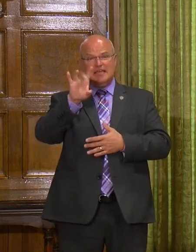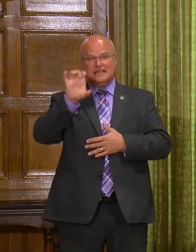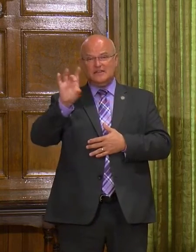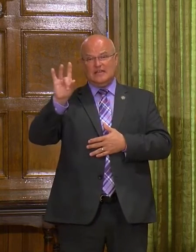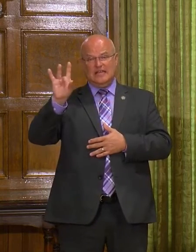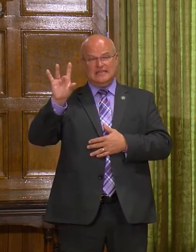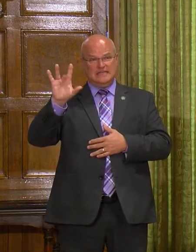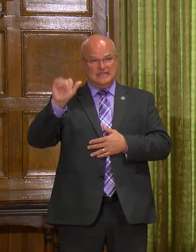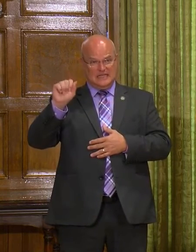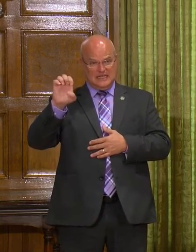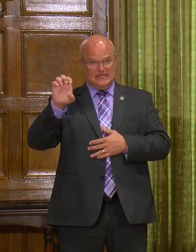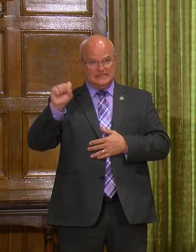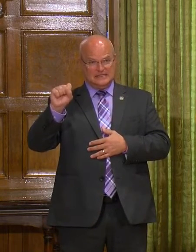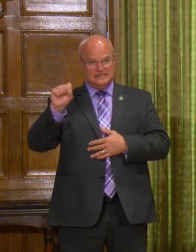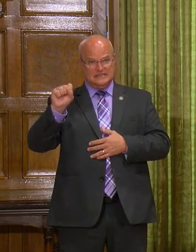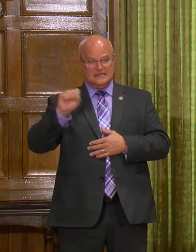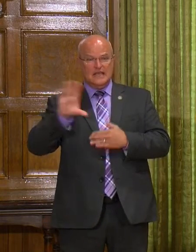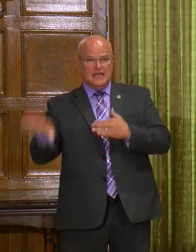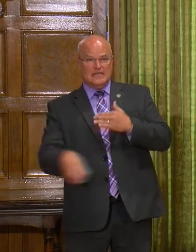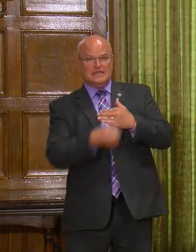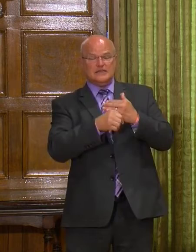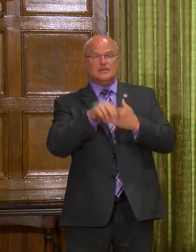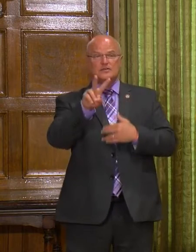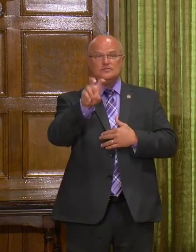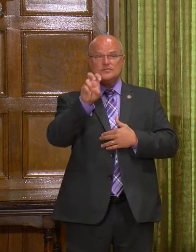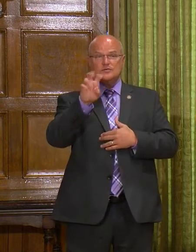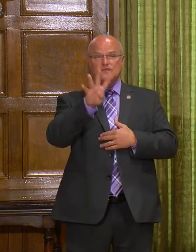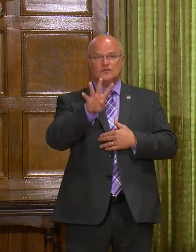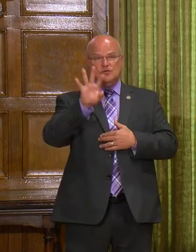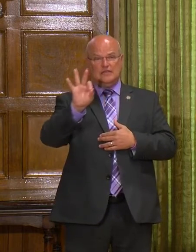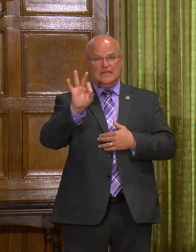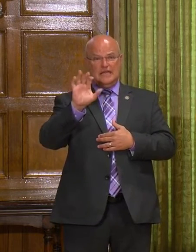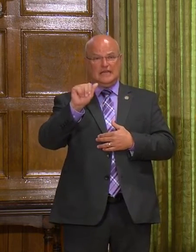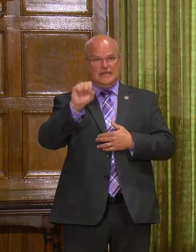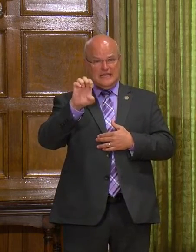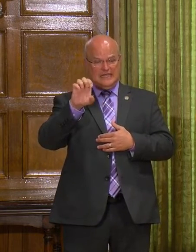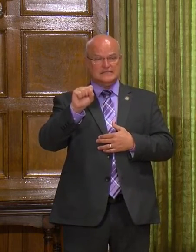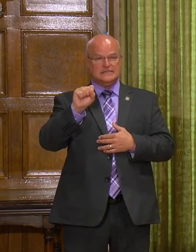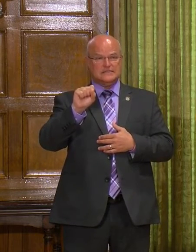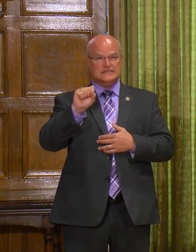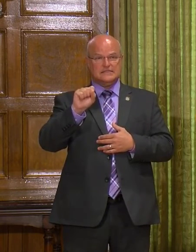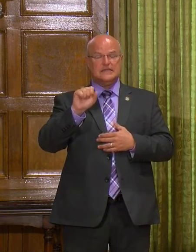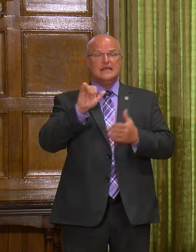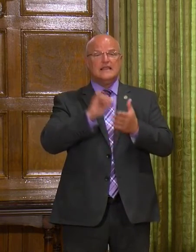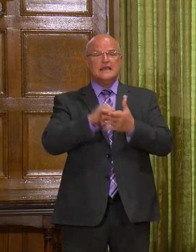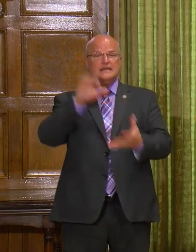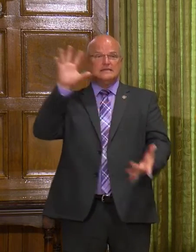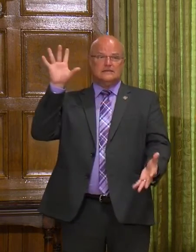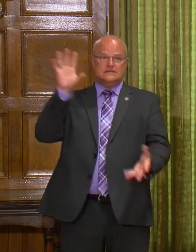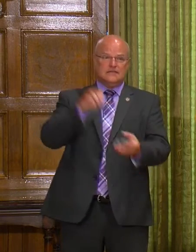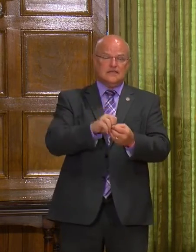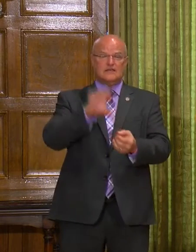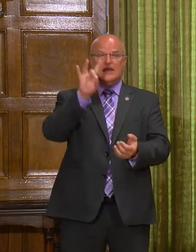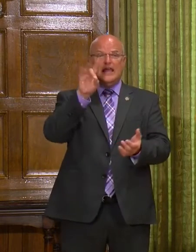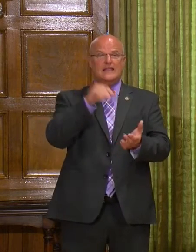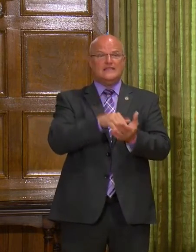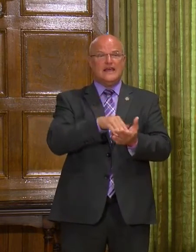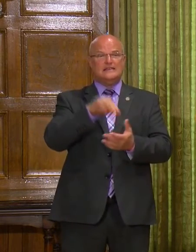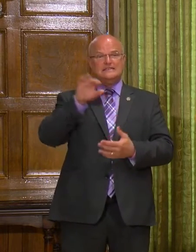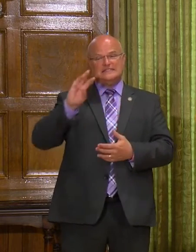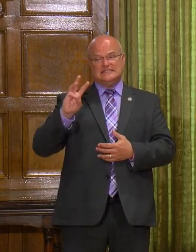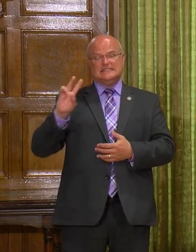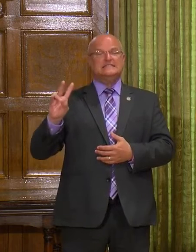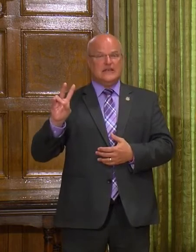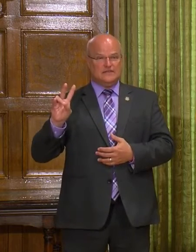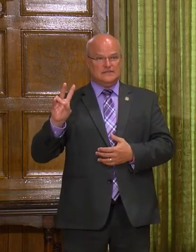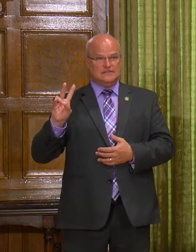7,818 cases. We have an additional 249 cases, which brings us to